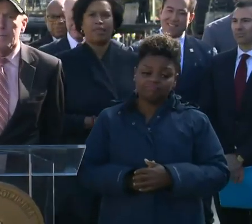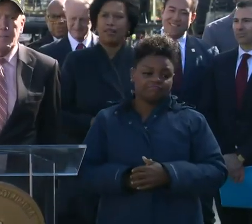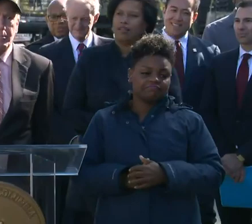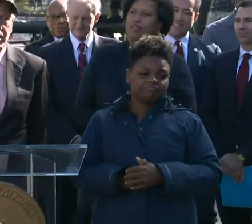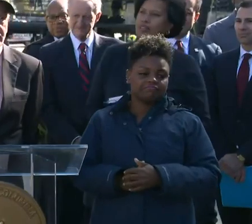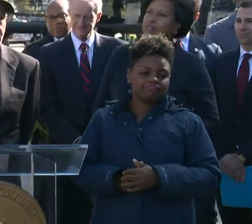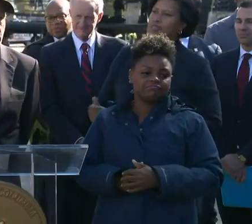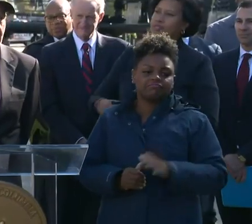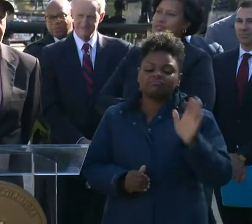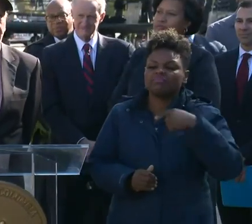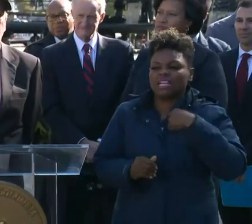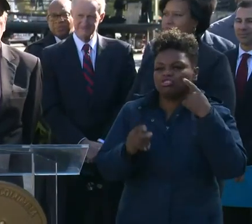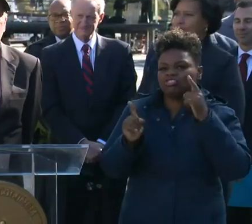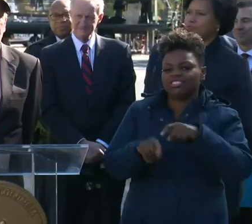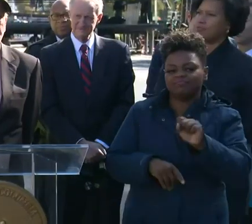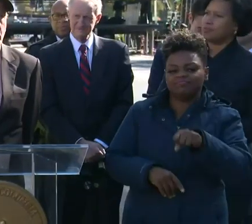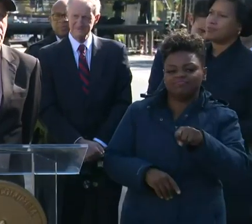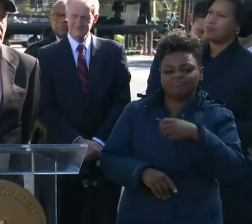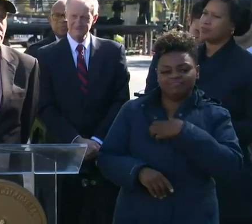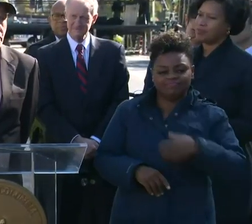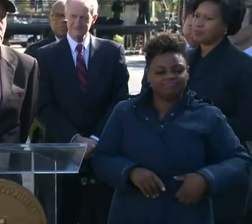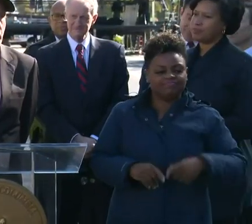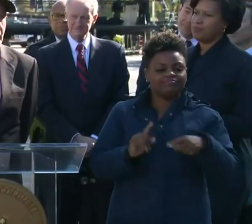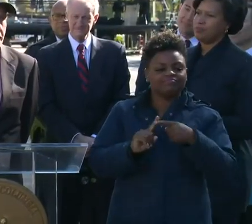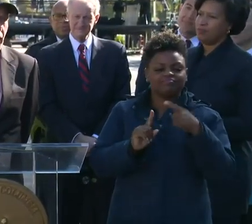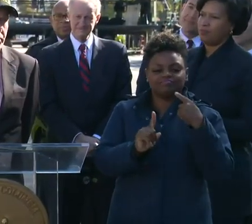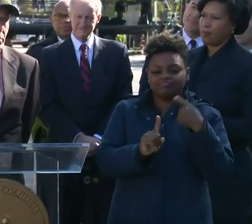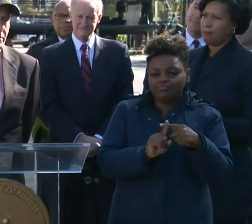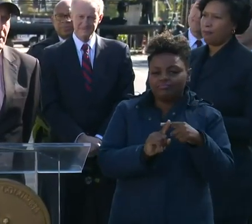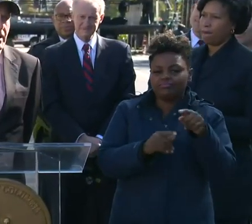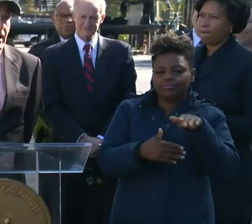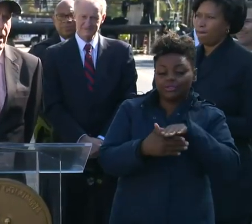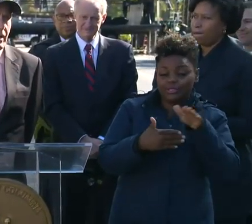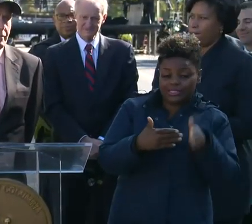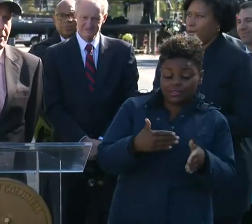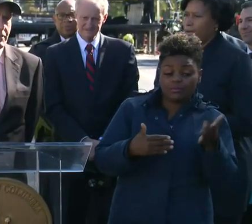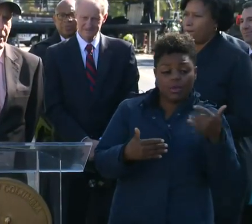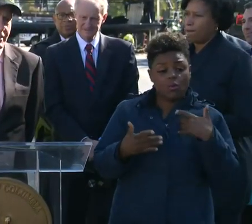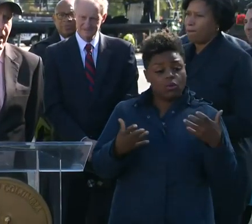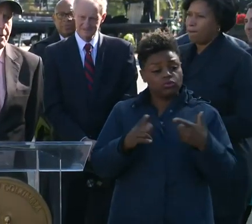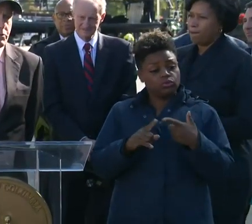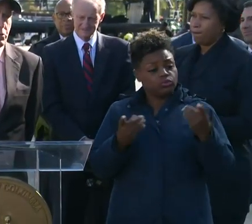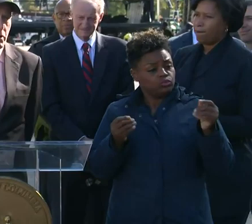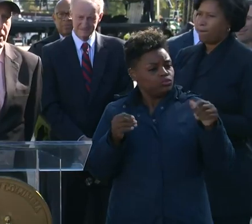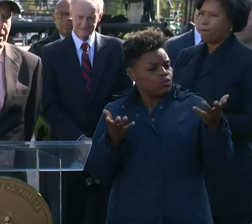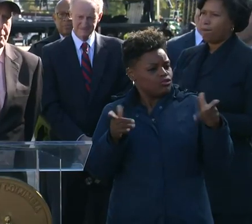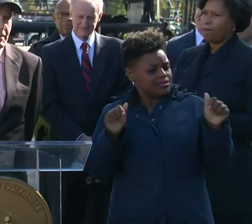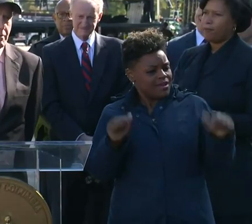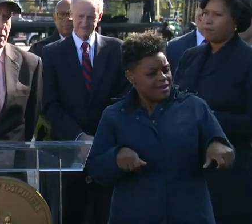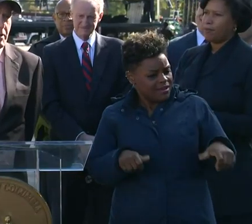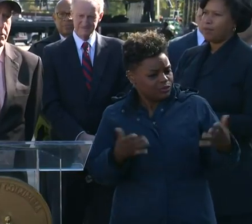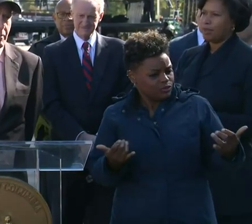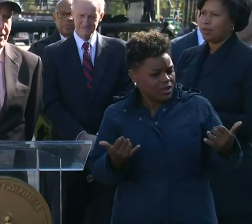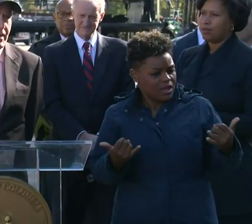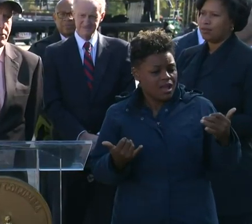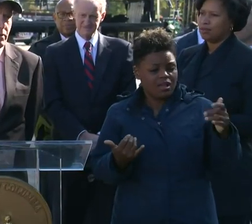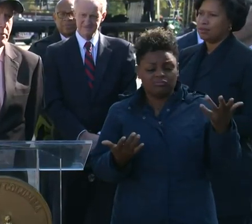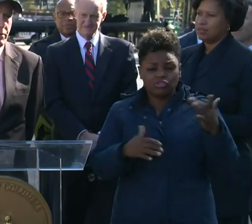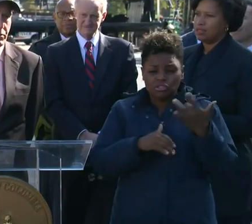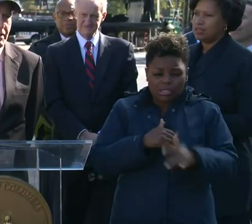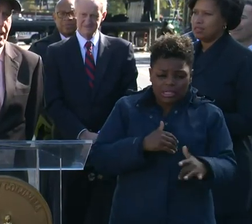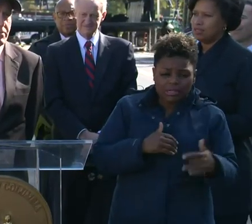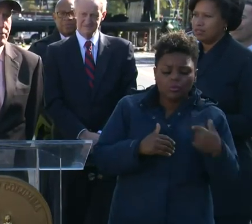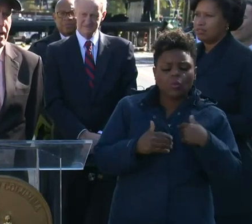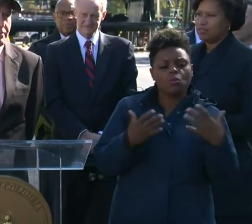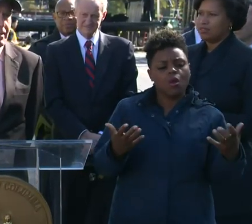with the mayor about the pluses of doing it on a weekend, but we wanted to do it as quickly as possible. Today was too early, and we didn't want to wait till Monday, so it